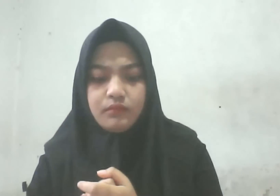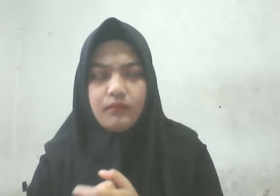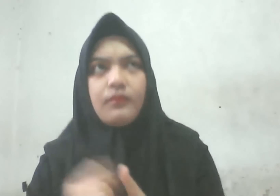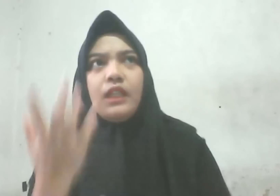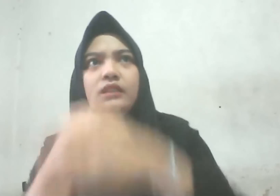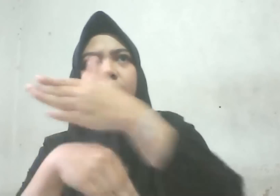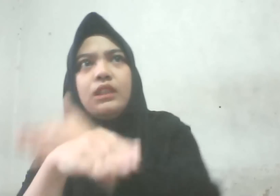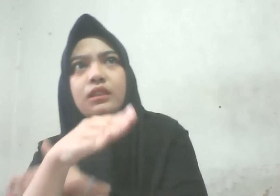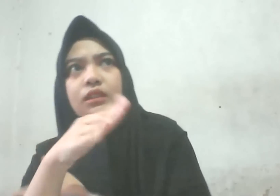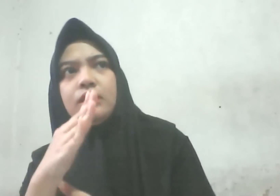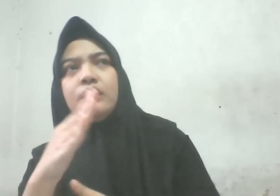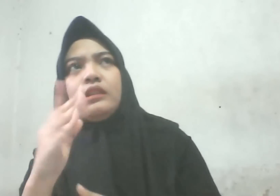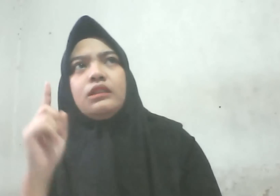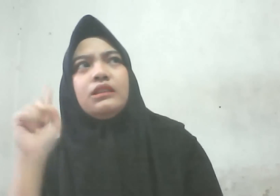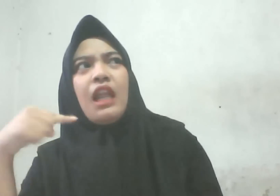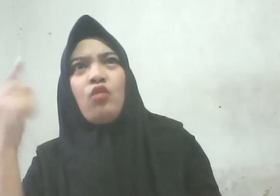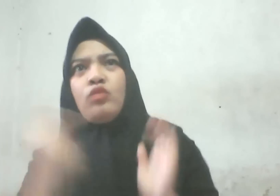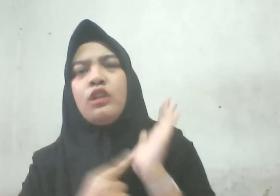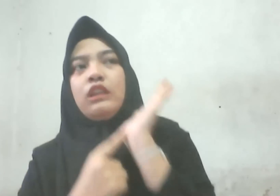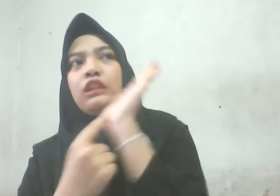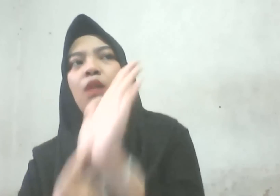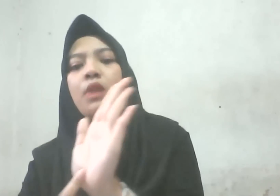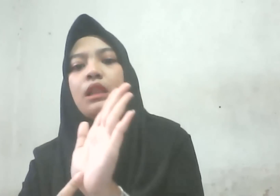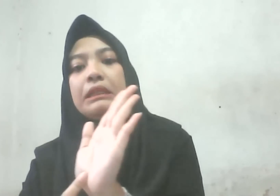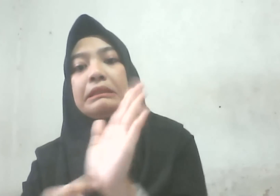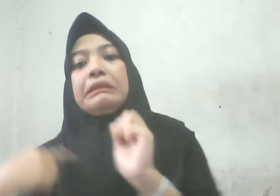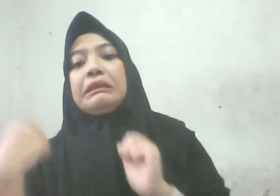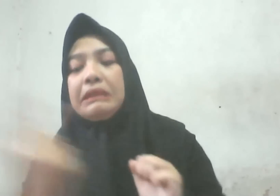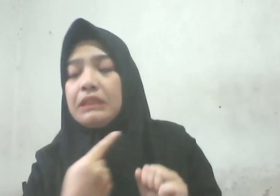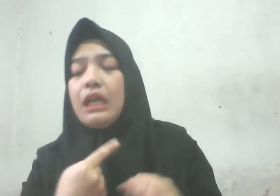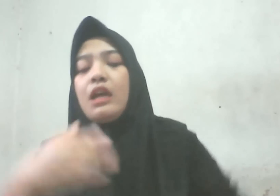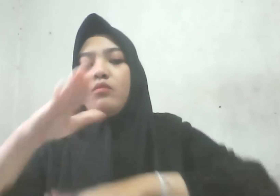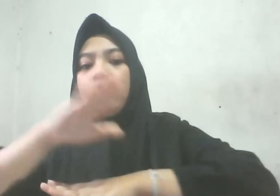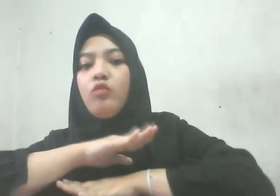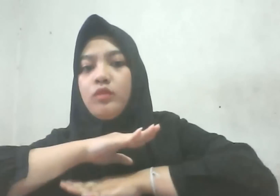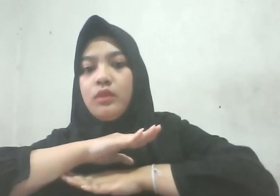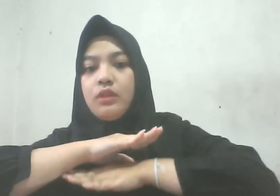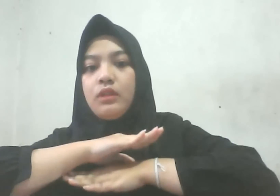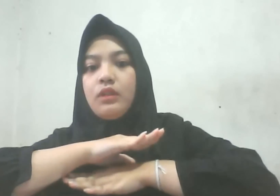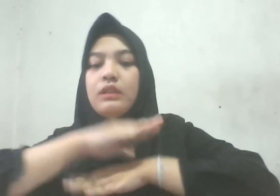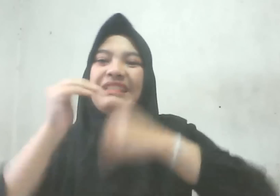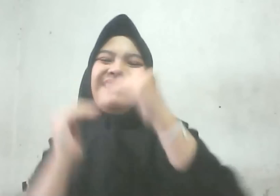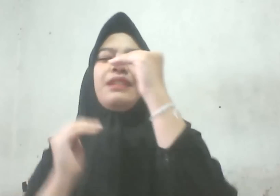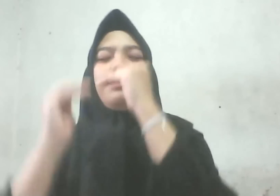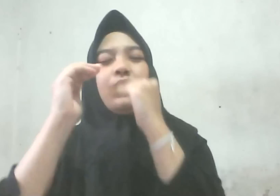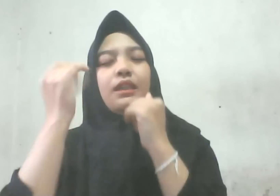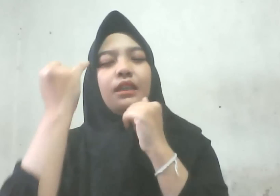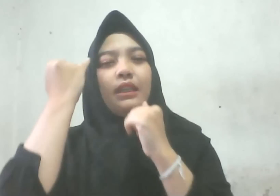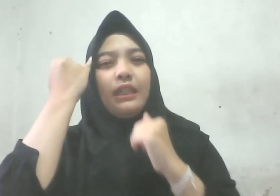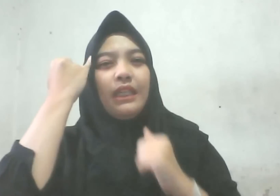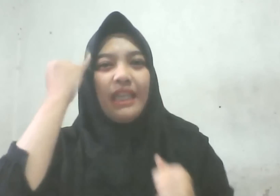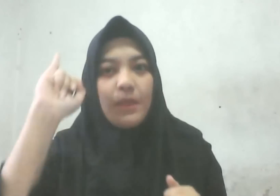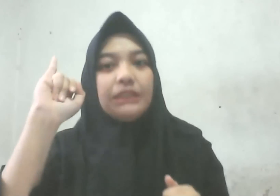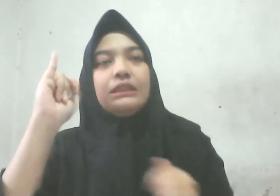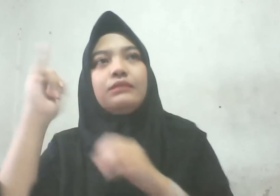historically shown, we need to be more imaginative in our